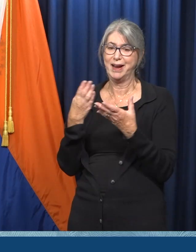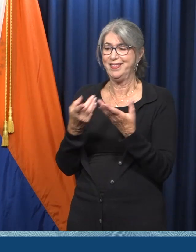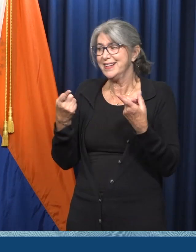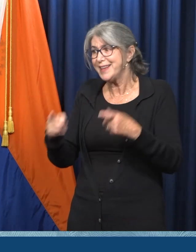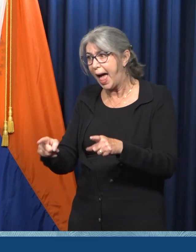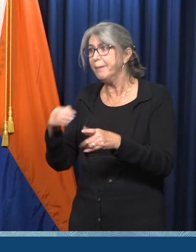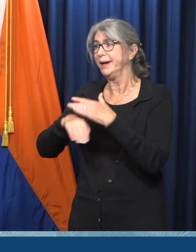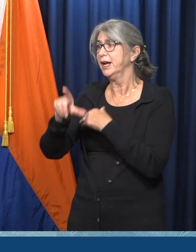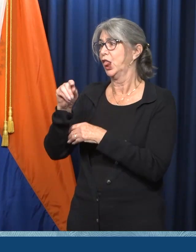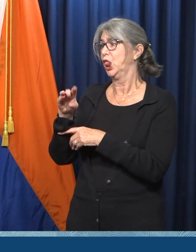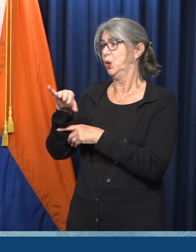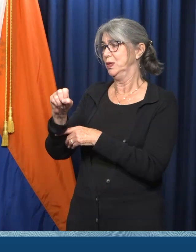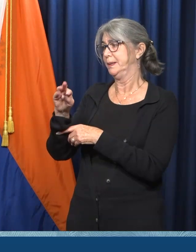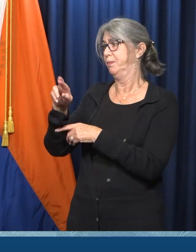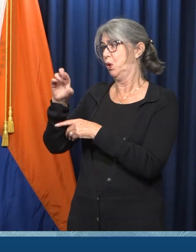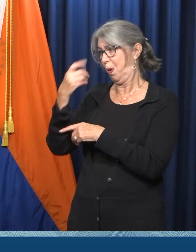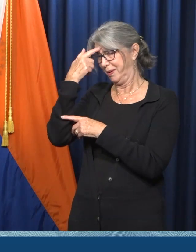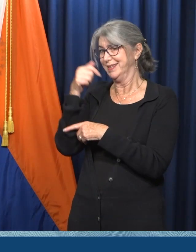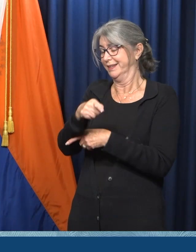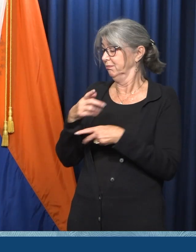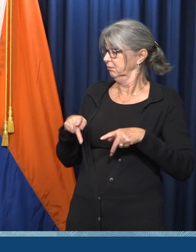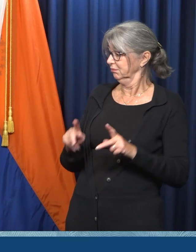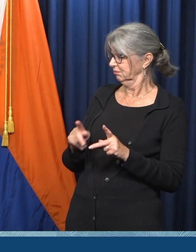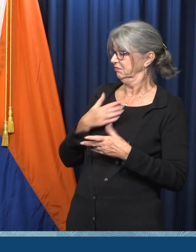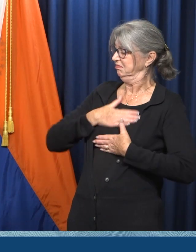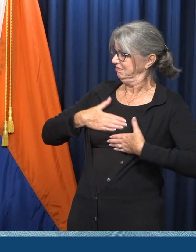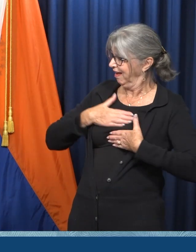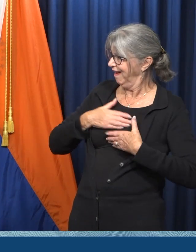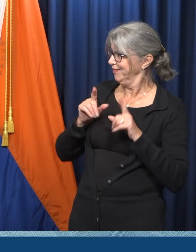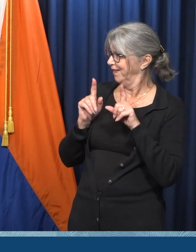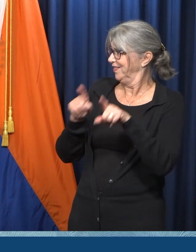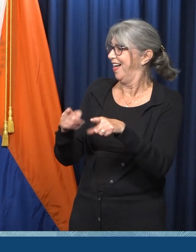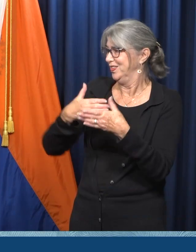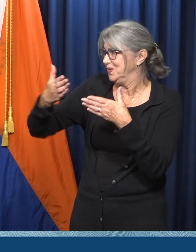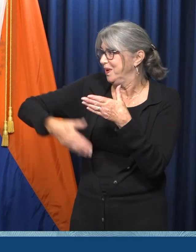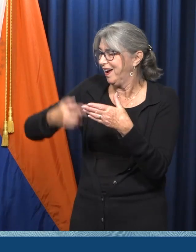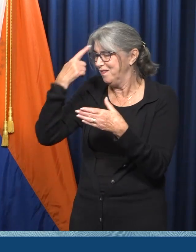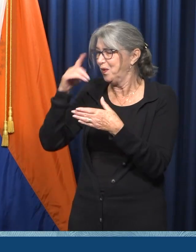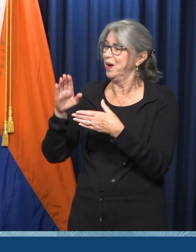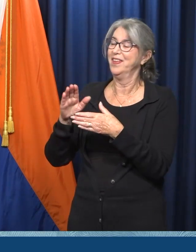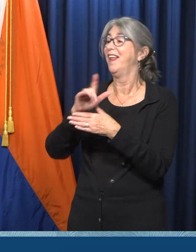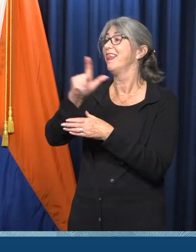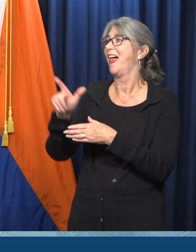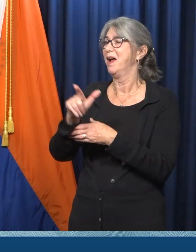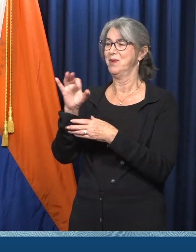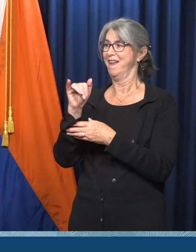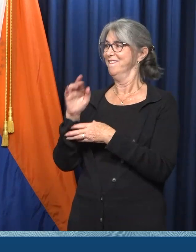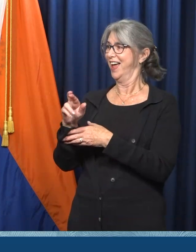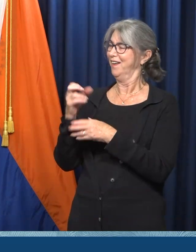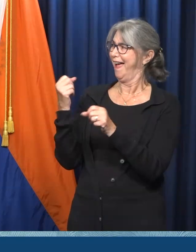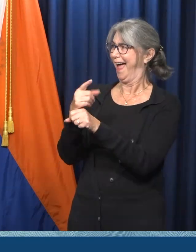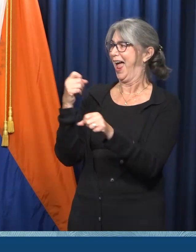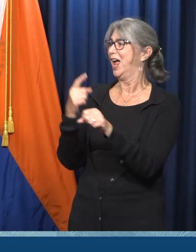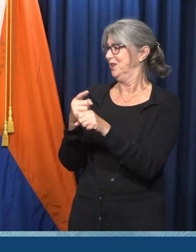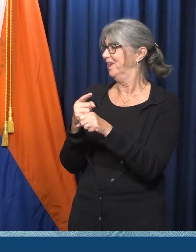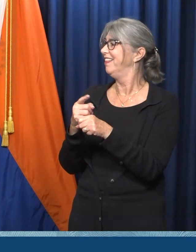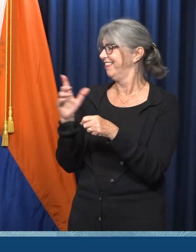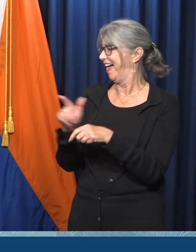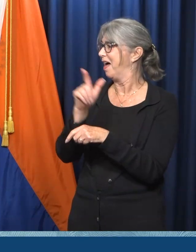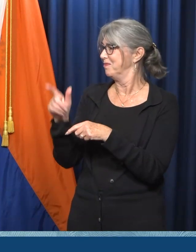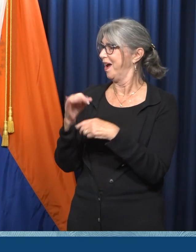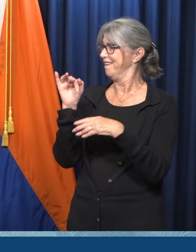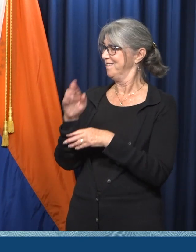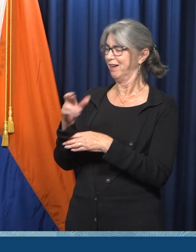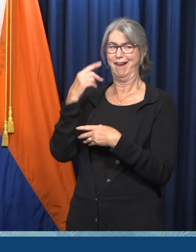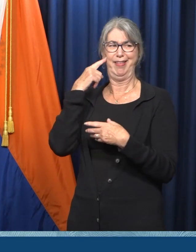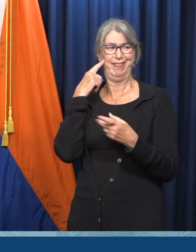in the town of Lewisboro. I was privileged and pleased to be up there this weekend for their library fair, their annual library